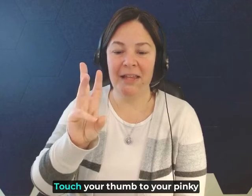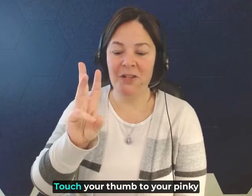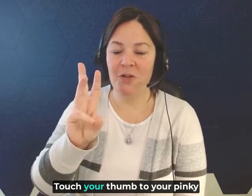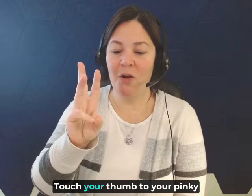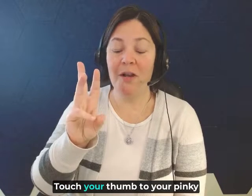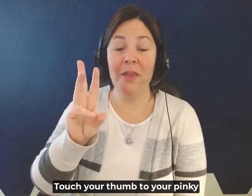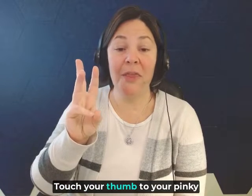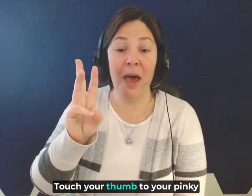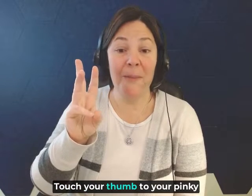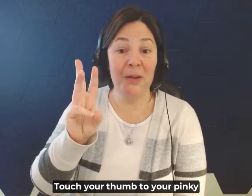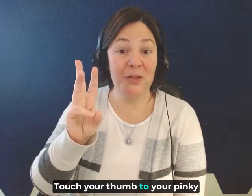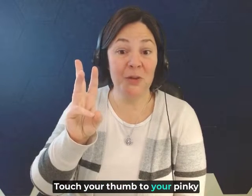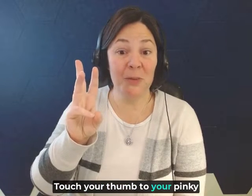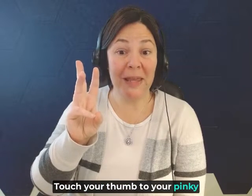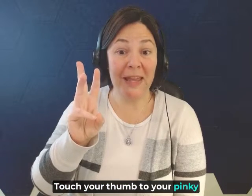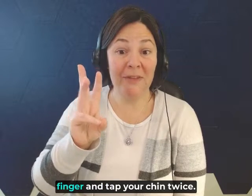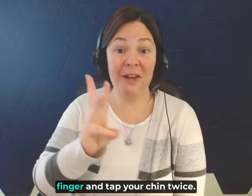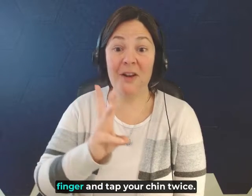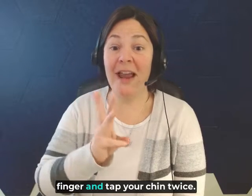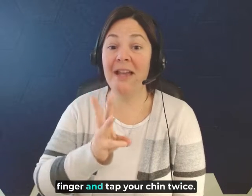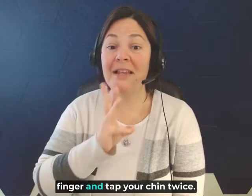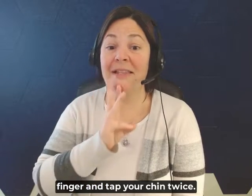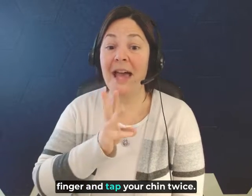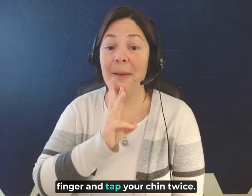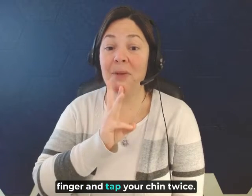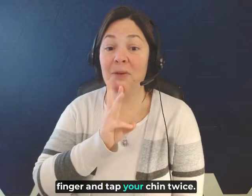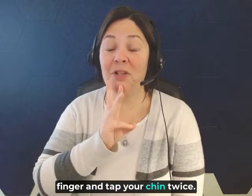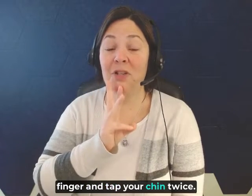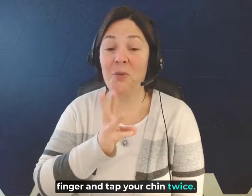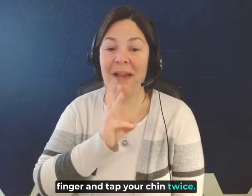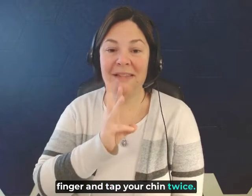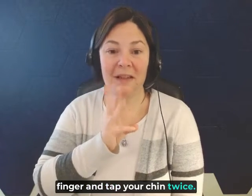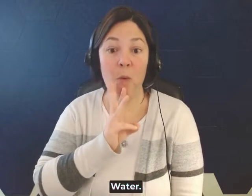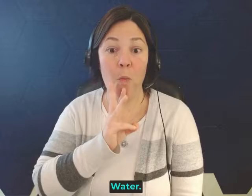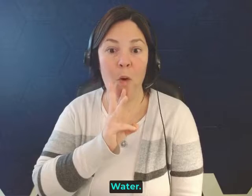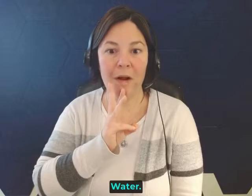Touch your thumb to your pinky finger and tap your chin twice. Water.